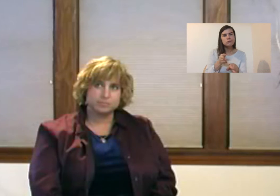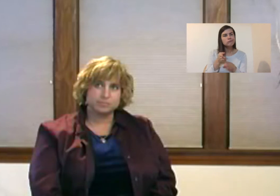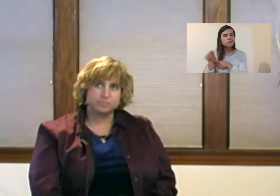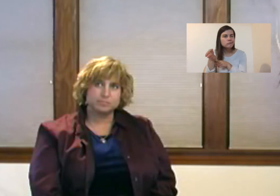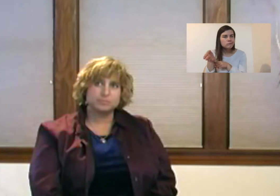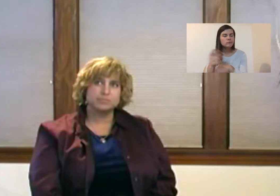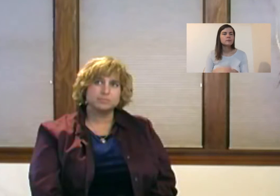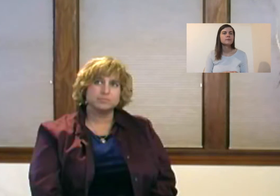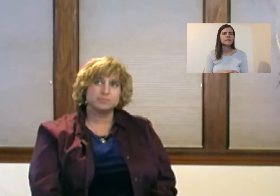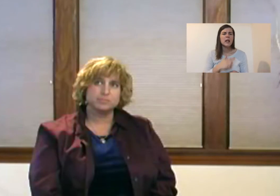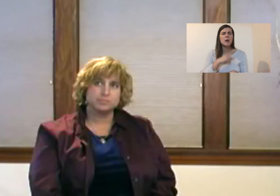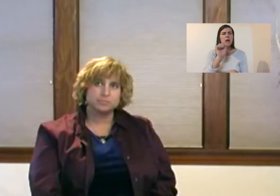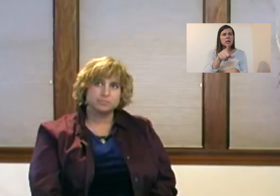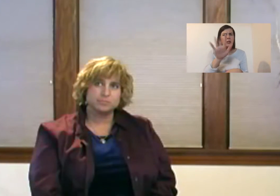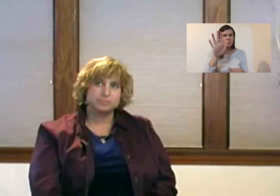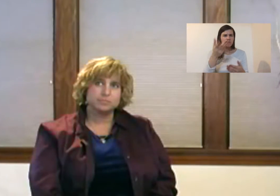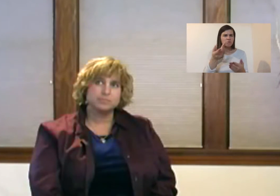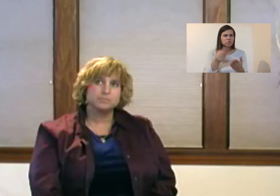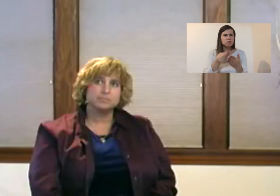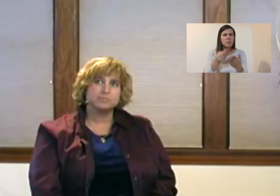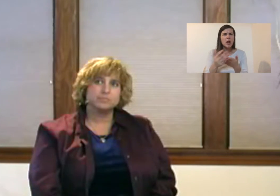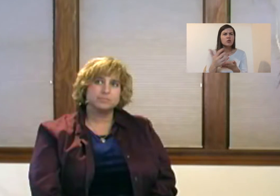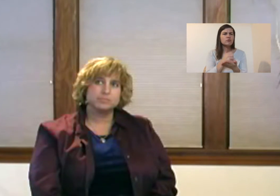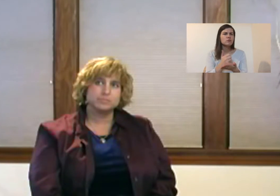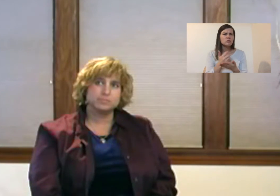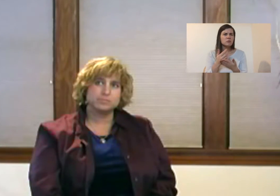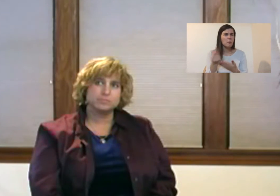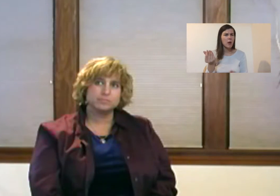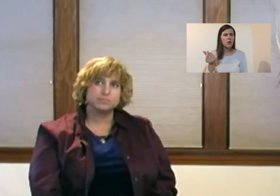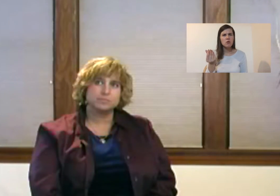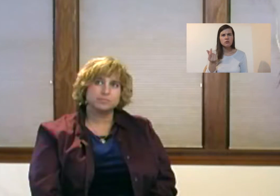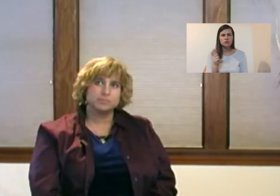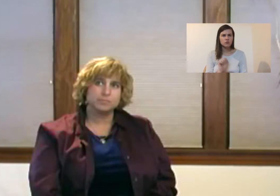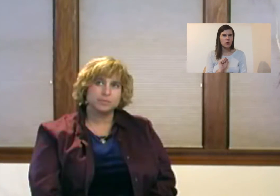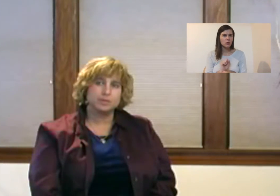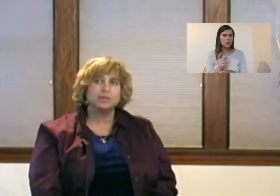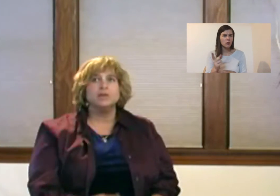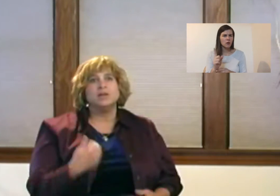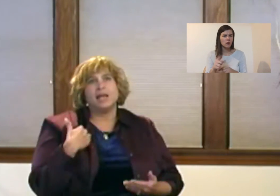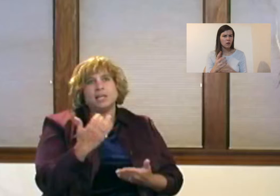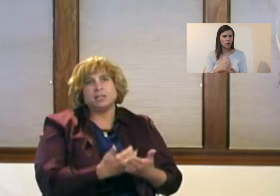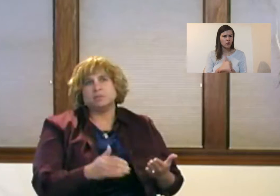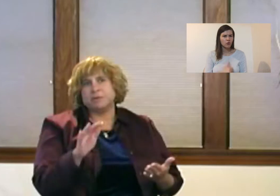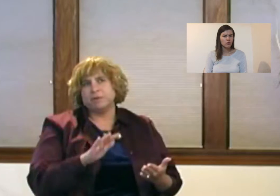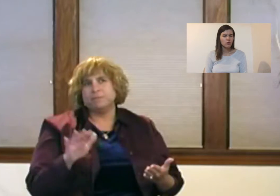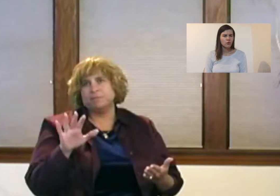Um, how much are you earning right now at the job that you're at?